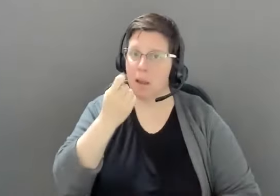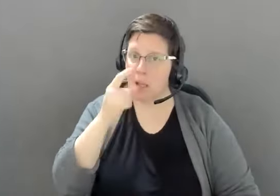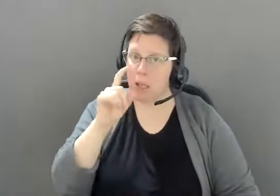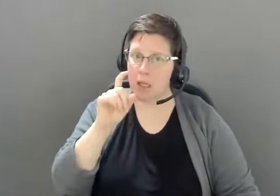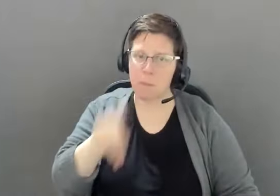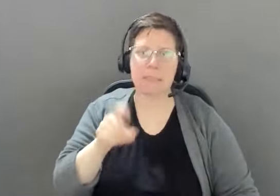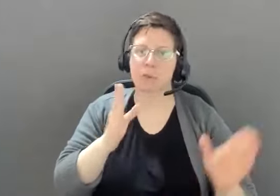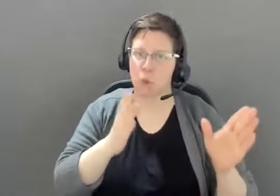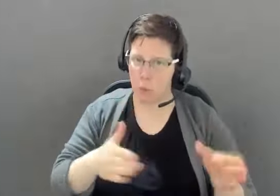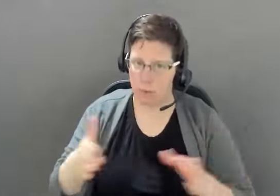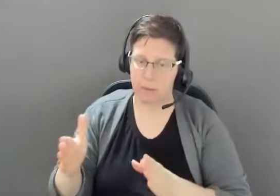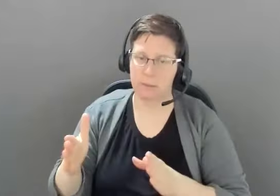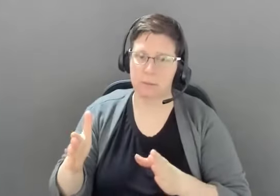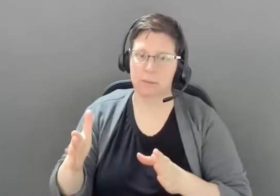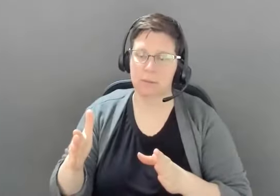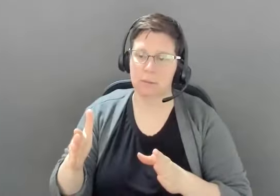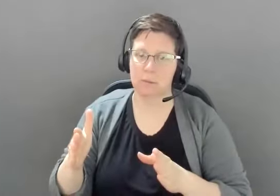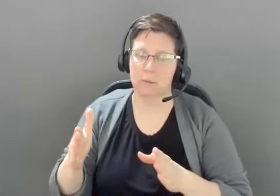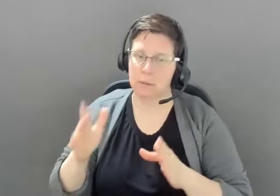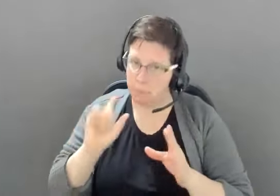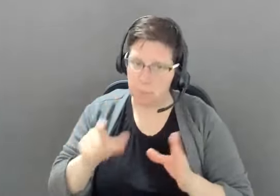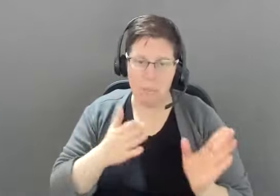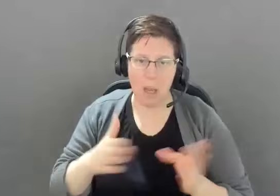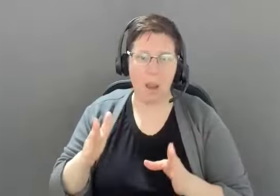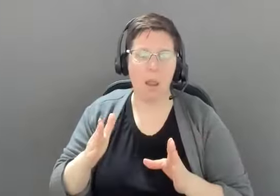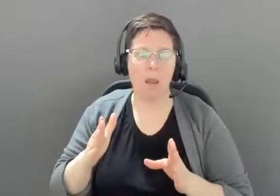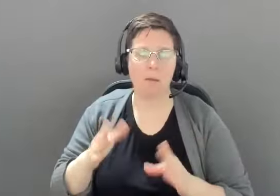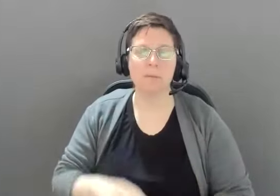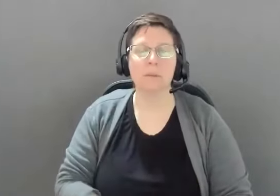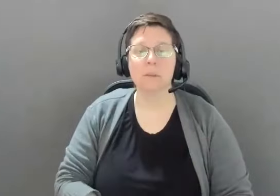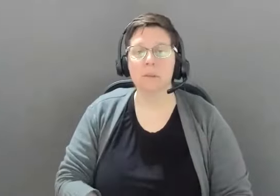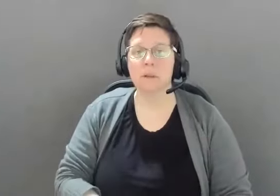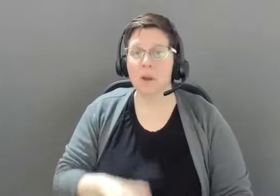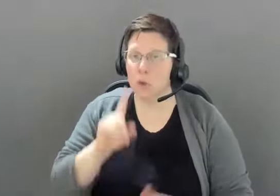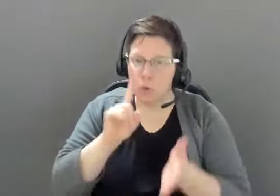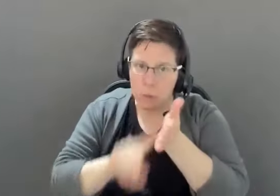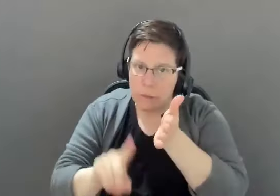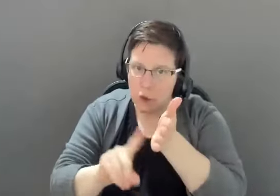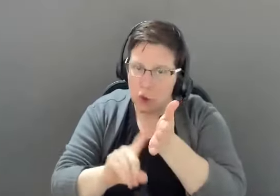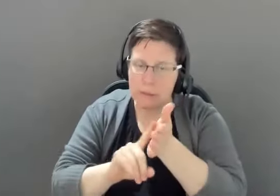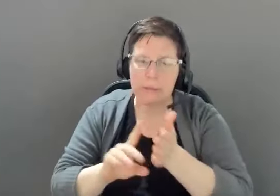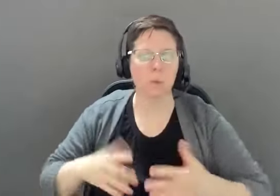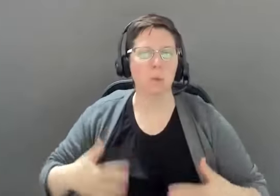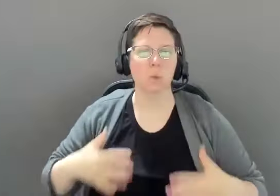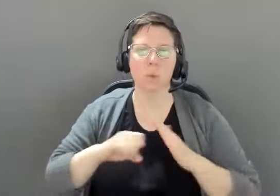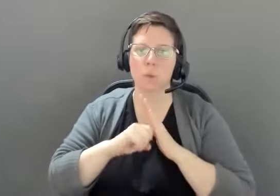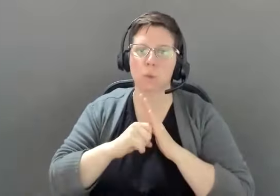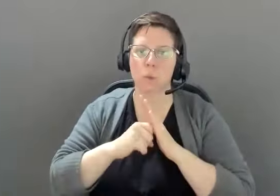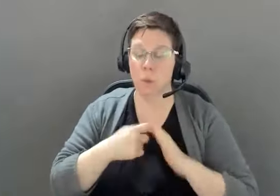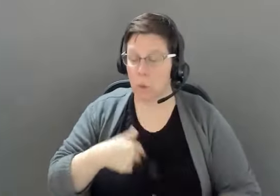organization. And so these are the things that worked well for us. First of all, doing your research. So we sat down and researched as